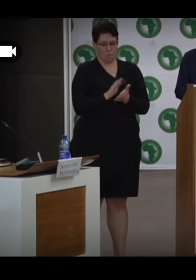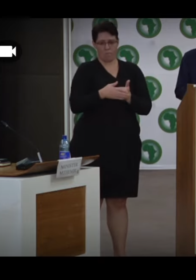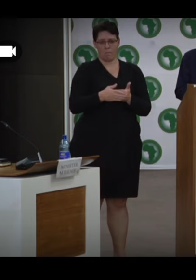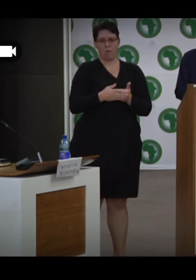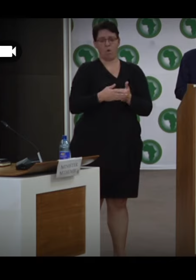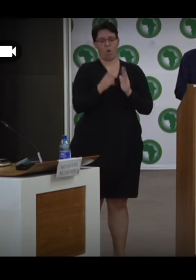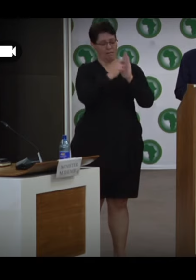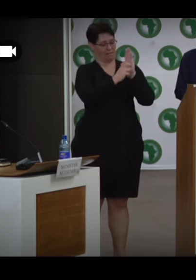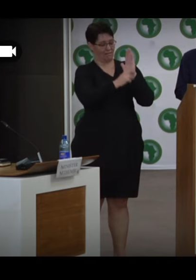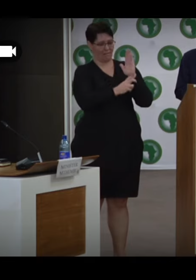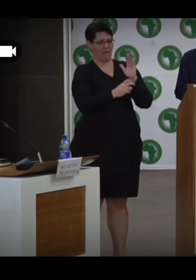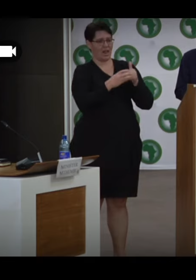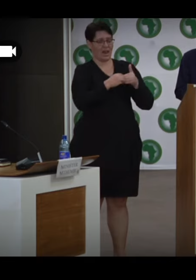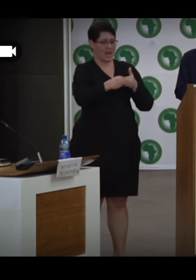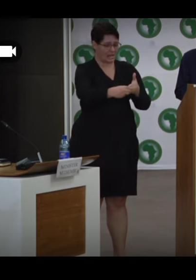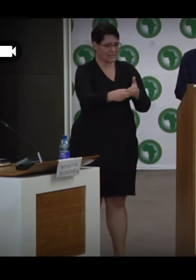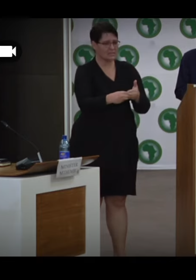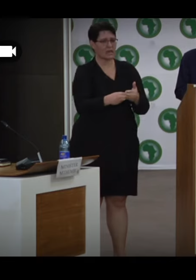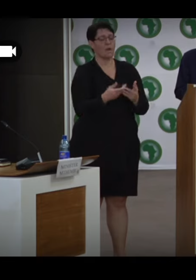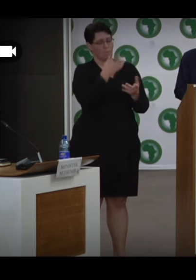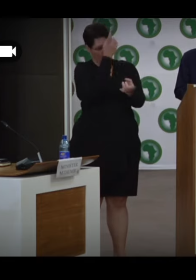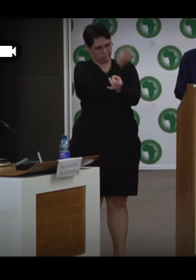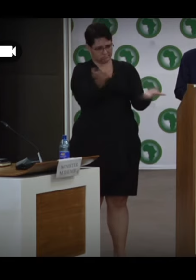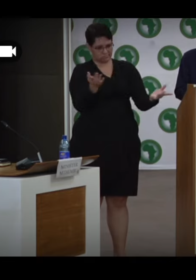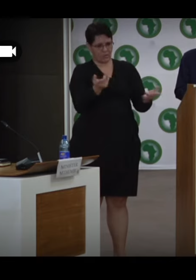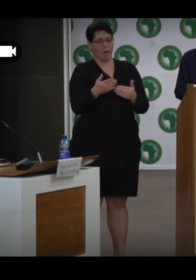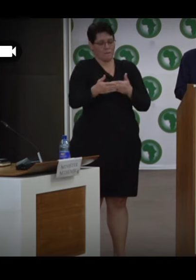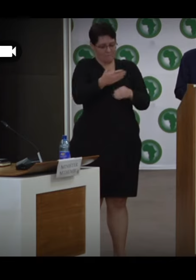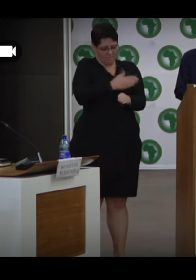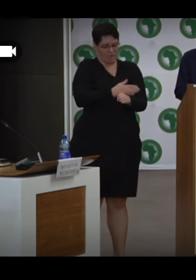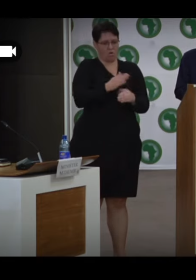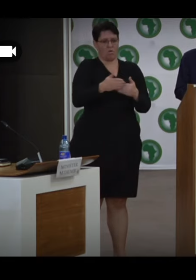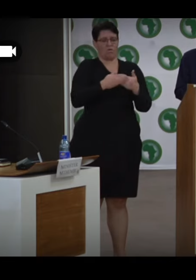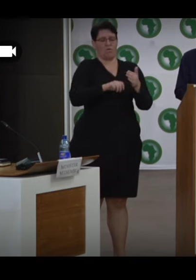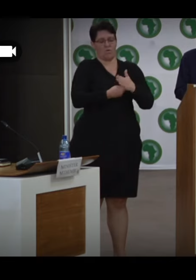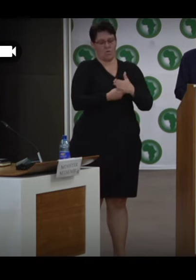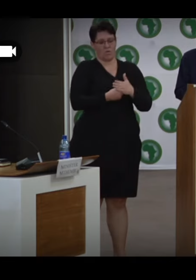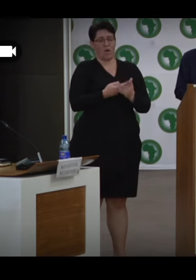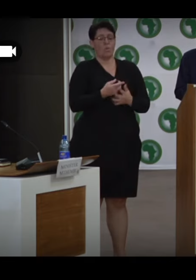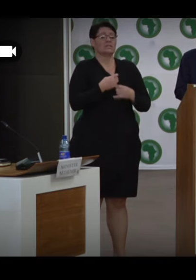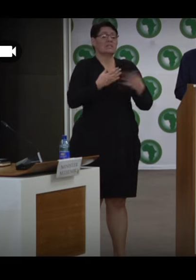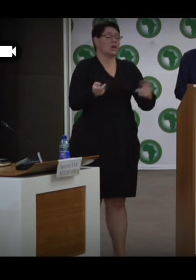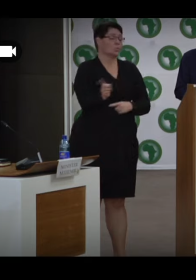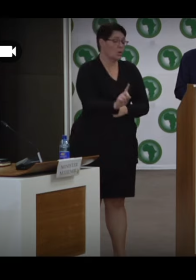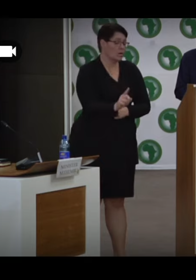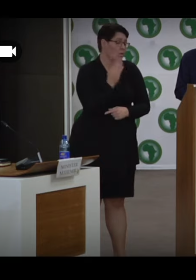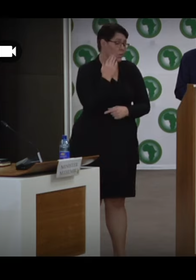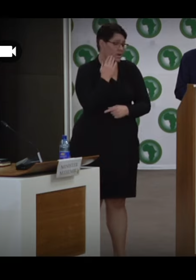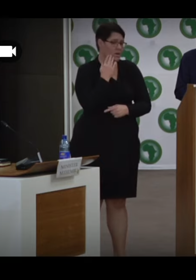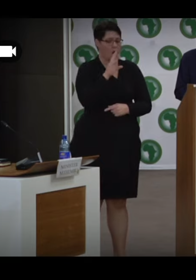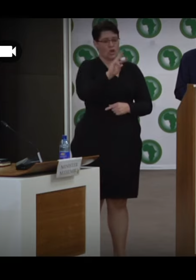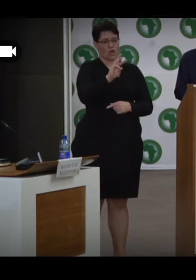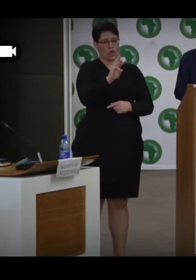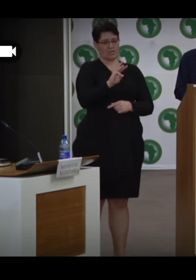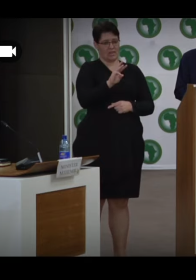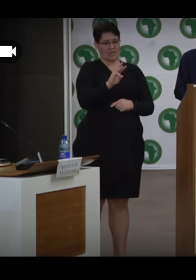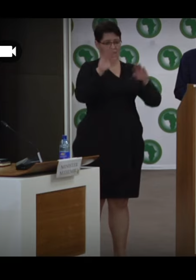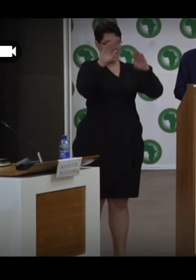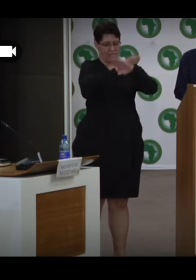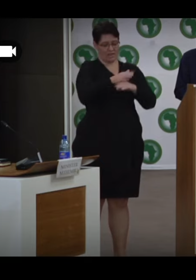further guidelines tomorrow ahead of the lockdown, which begins on Thursday evening just